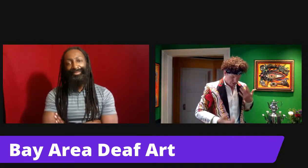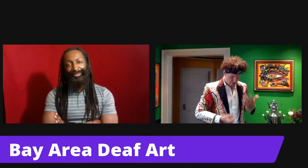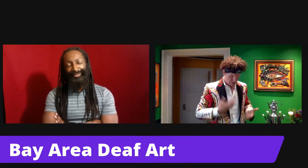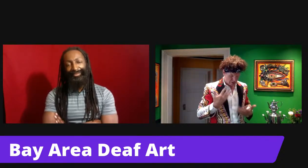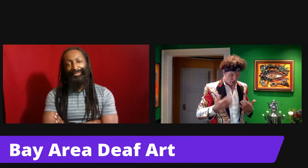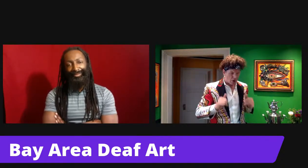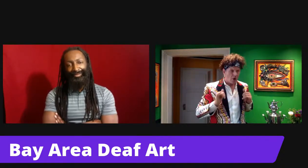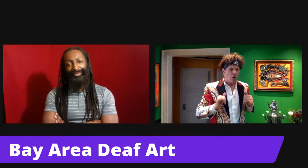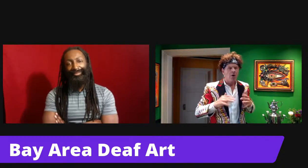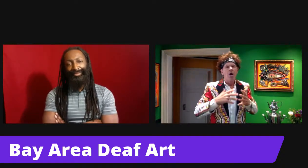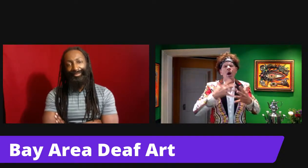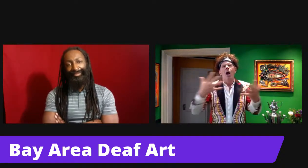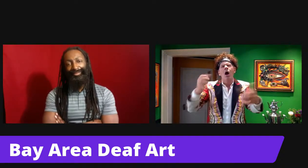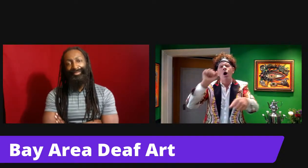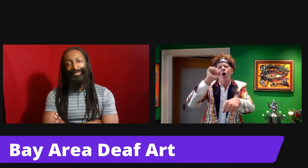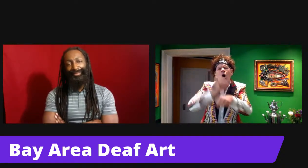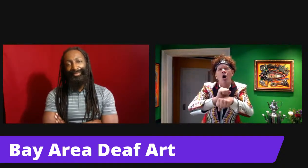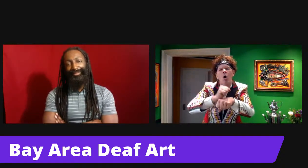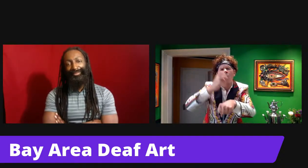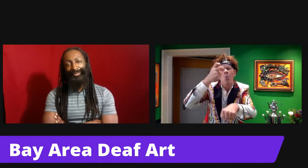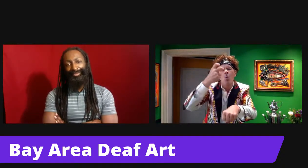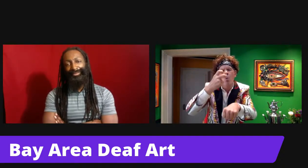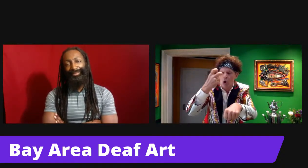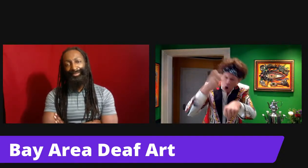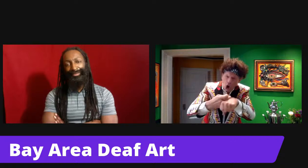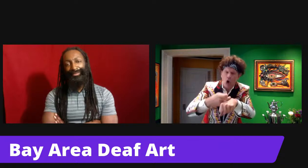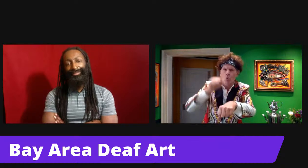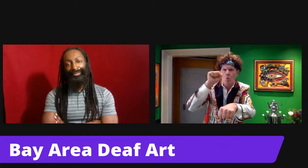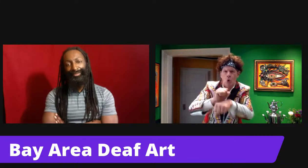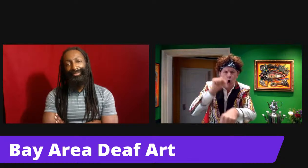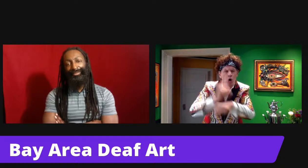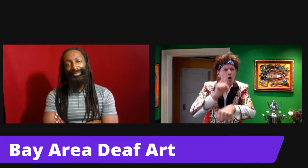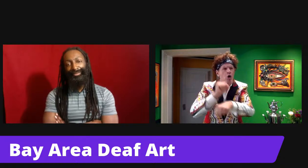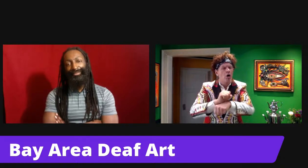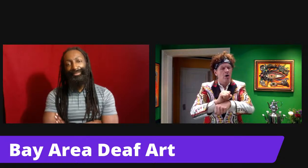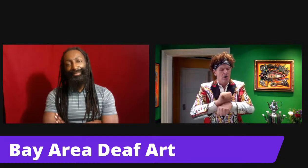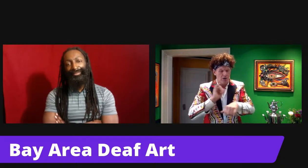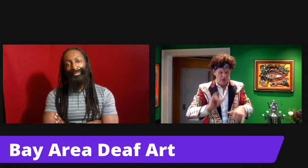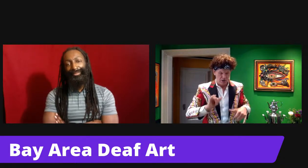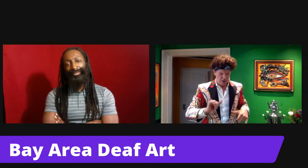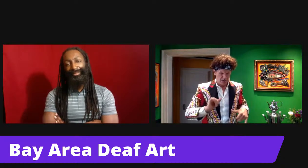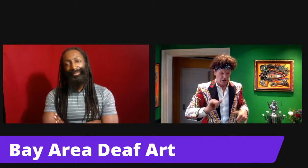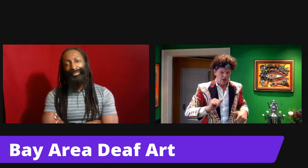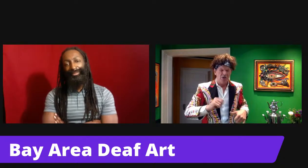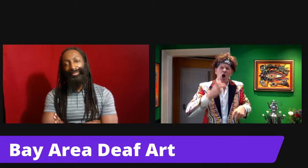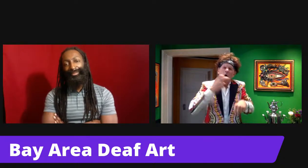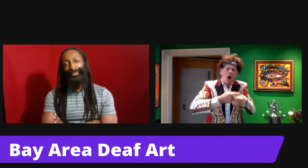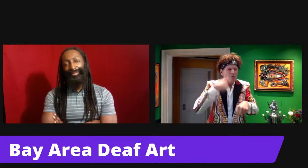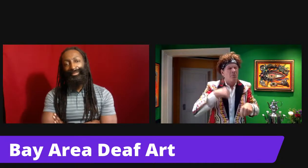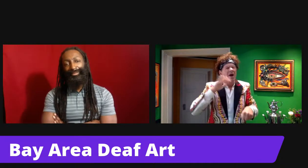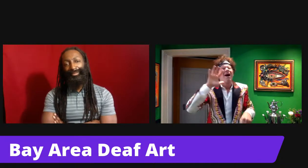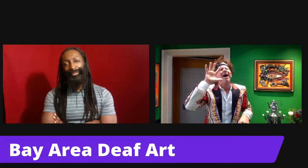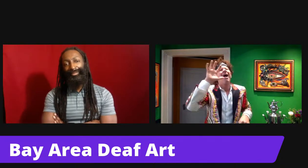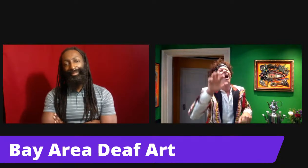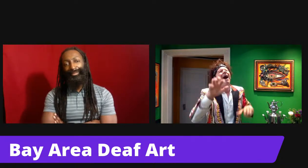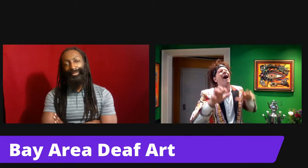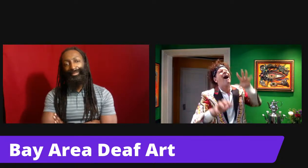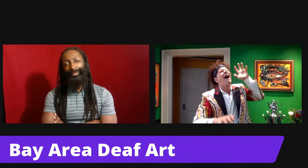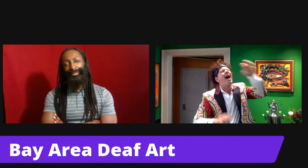Huh. And I just started unlayering who I was. And that's hard work. It's